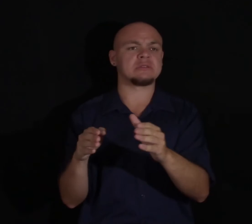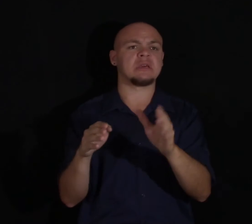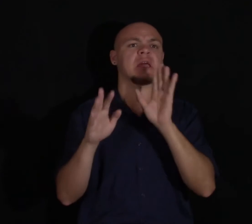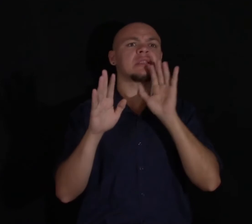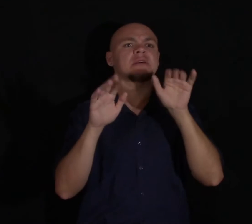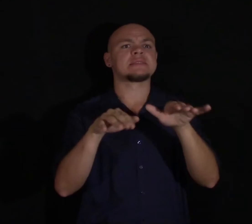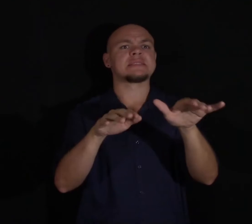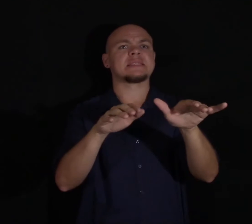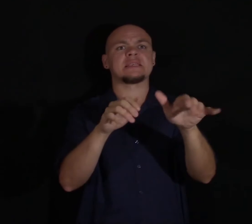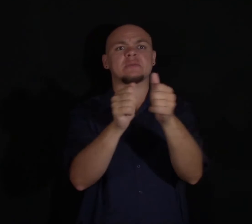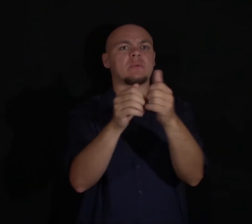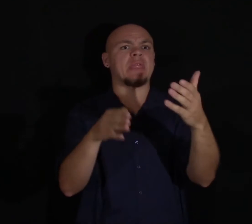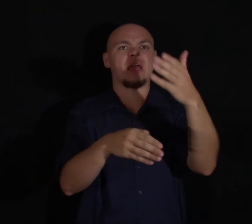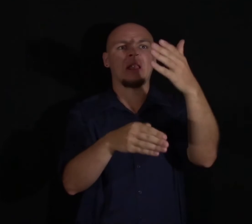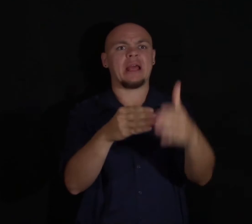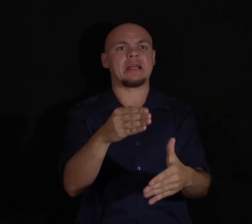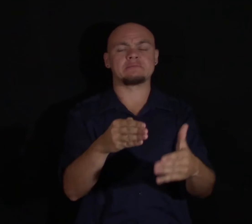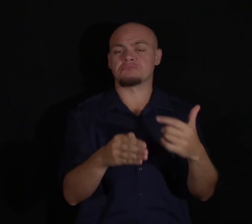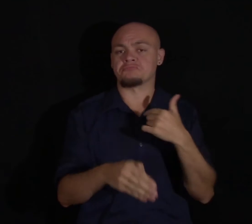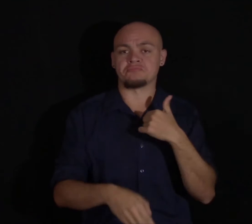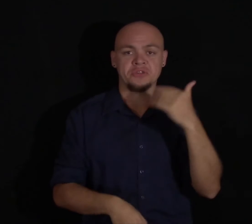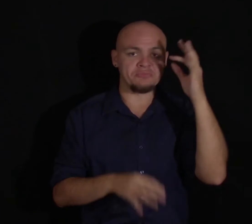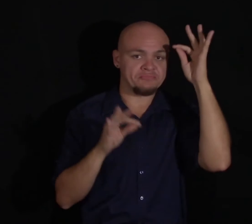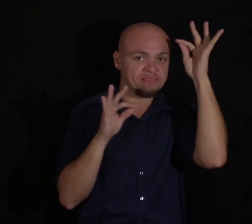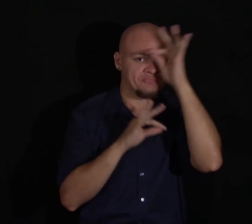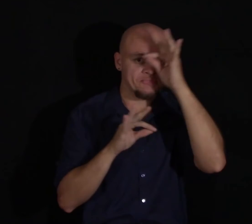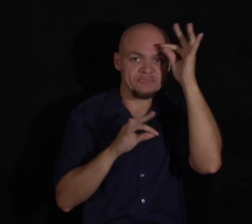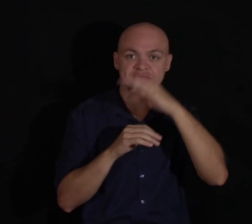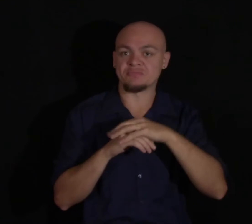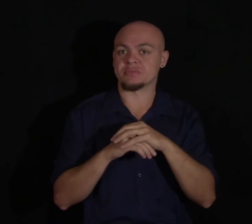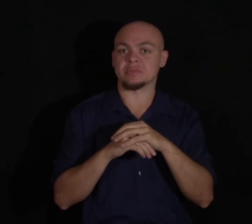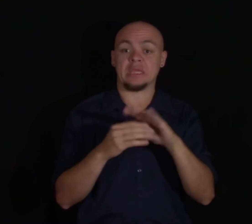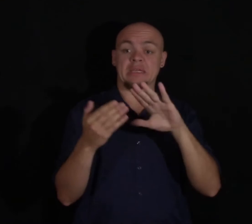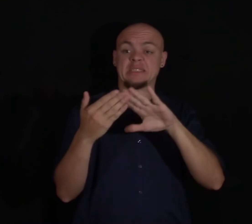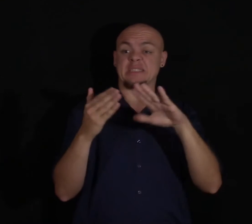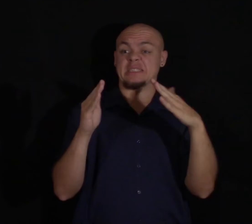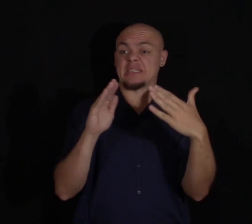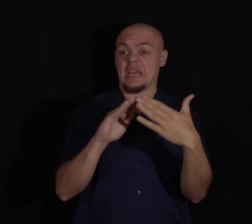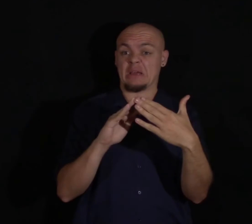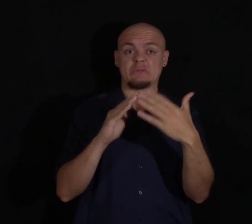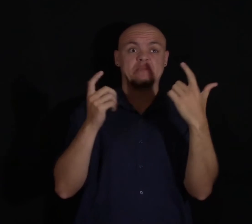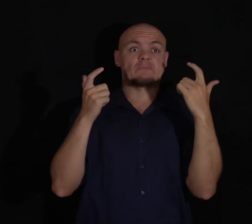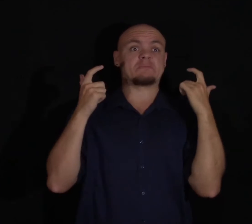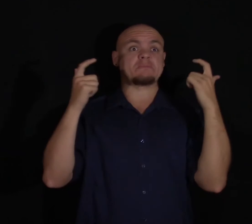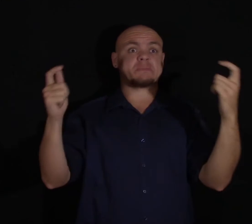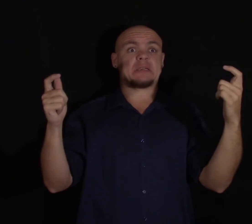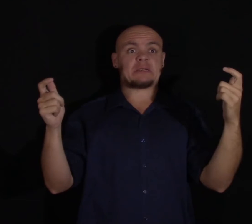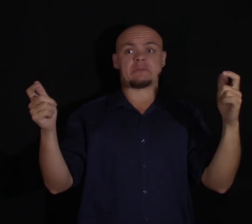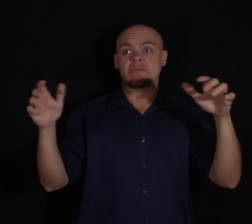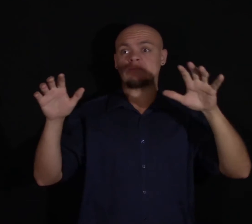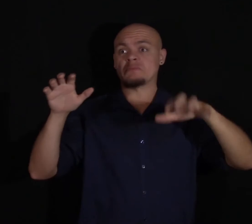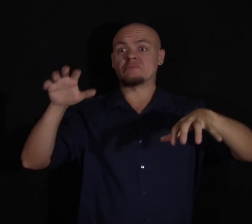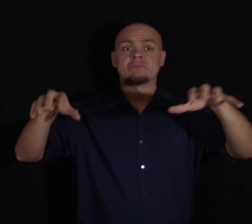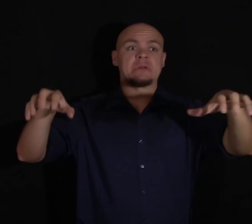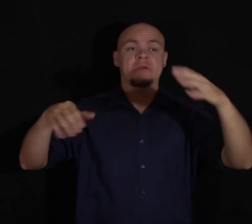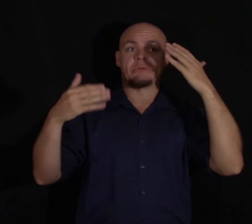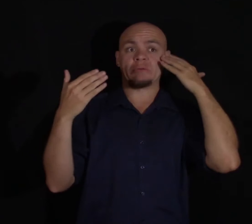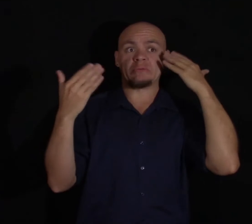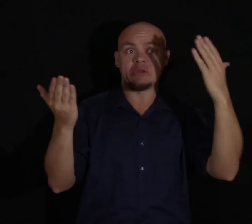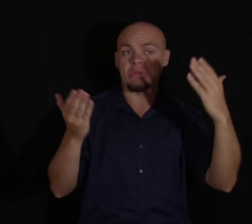but I was perfectly unacquainted with towns and large assemblages of men. The cottage of my protectors had been the only